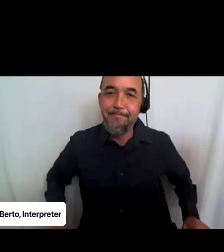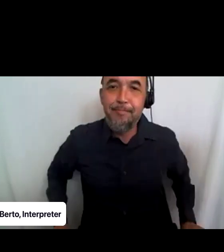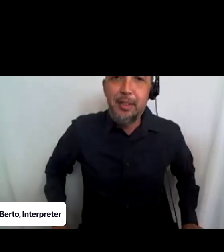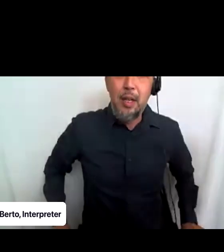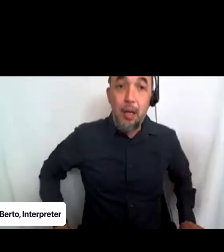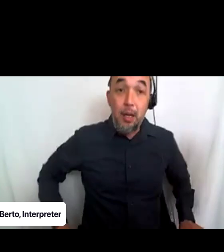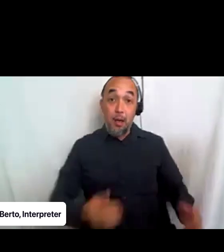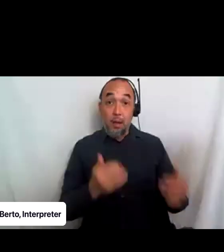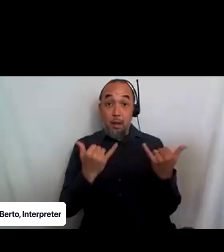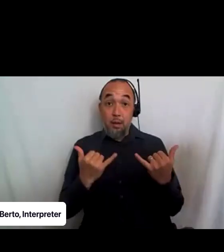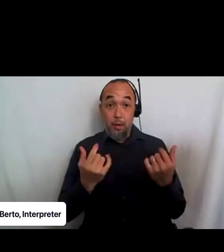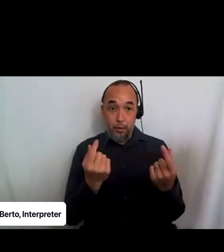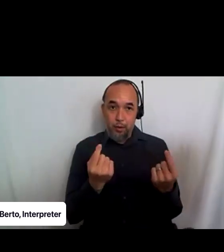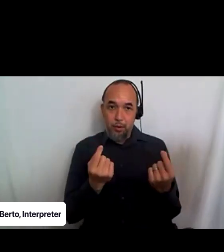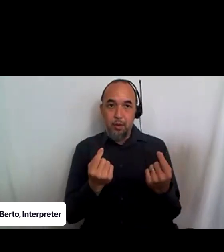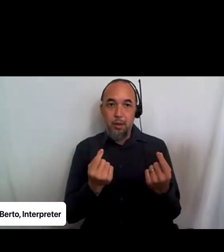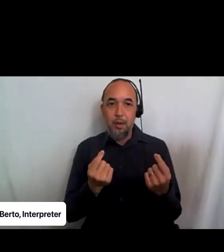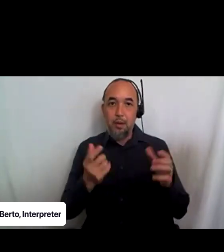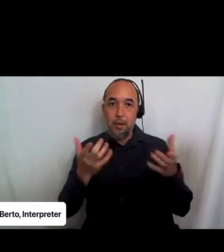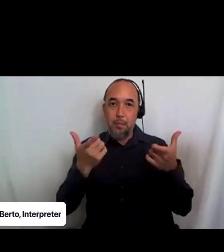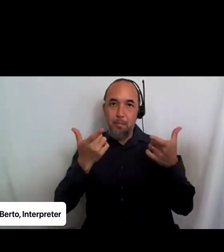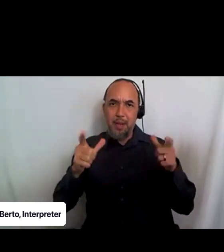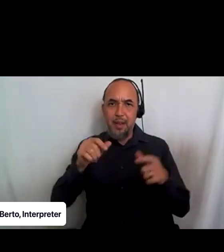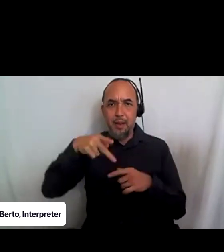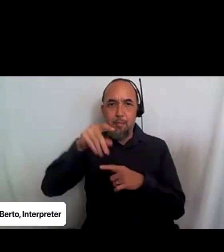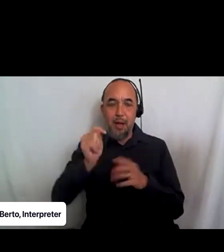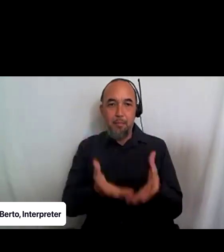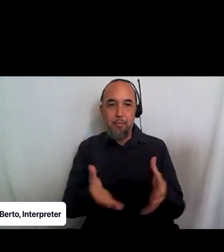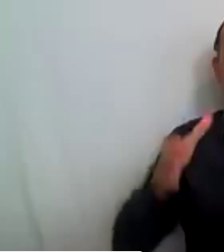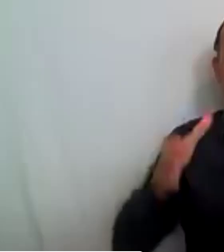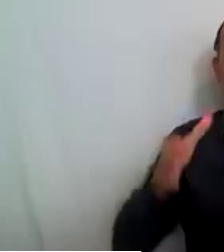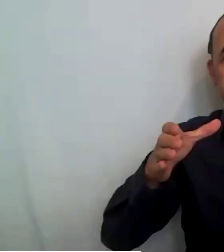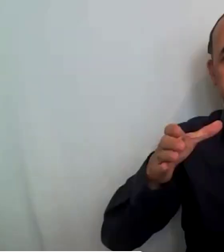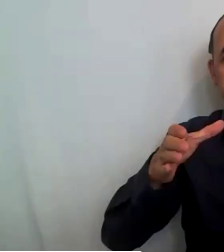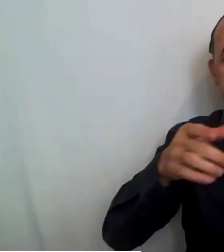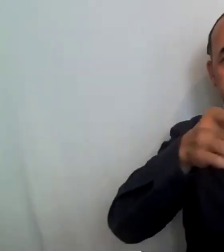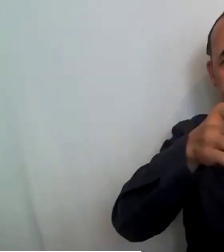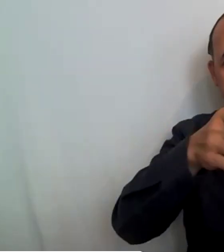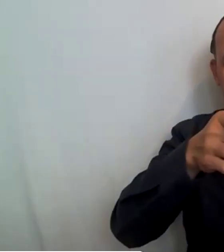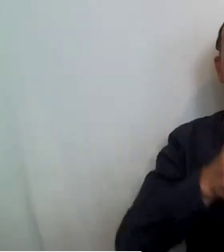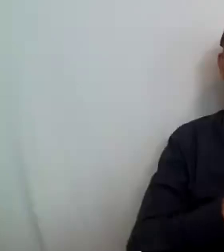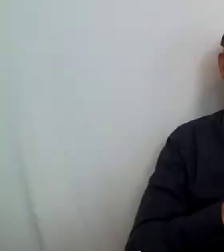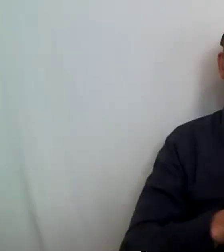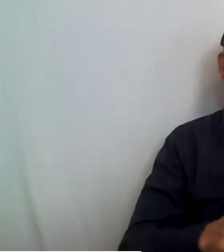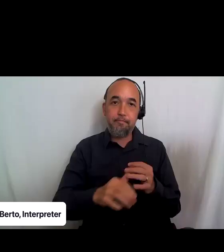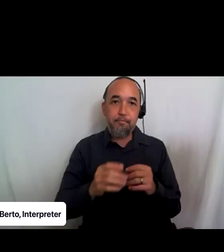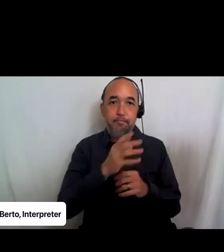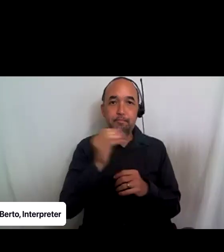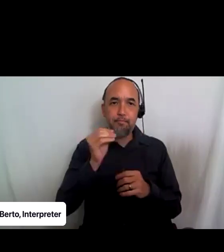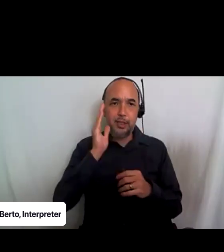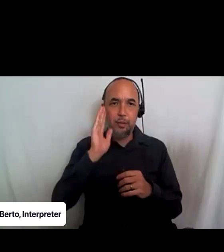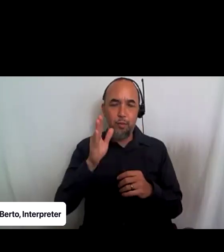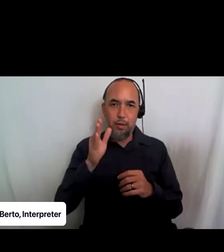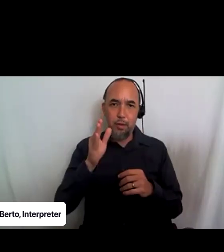is to start in a large pot. This size will do. Um, and we're gonna melt